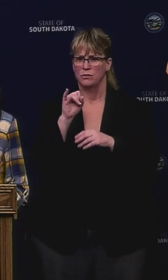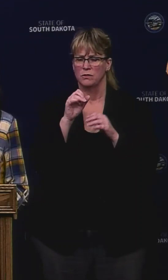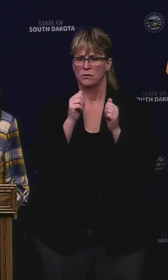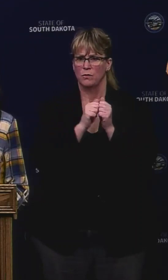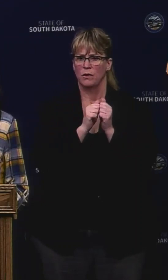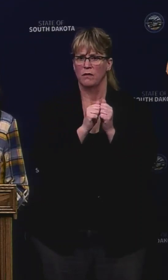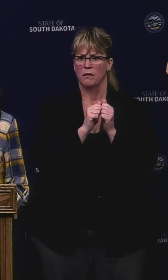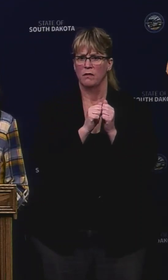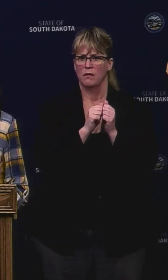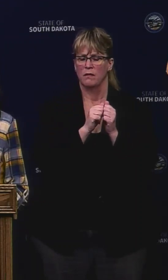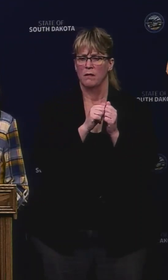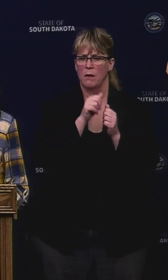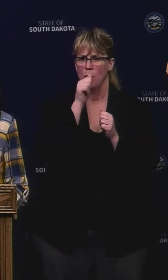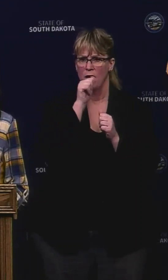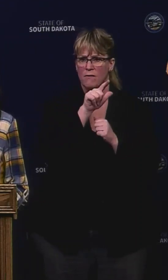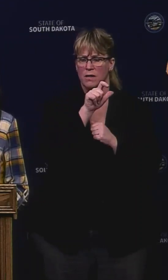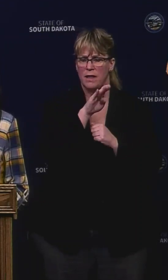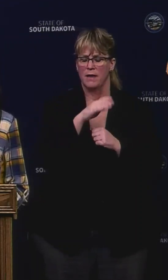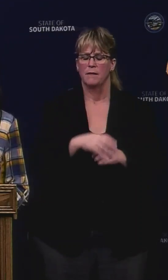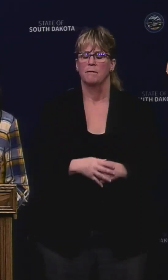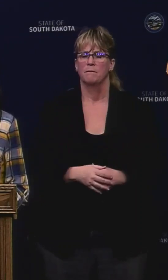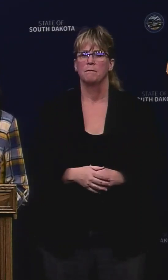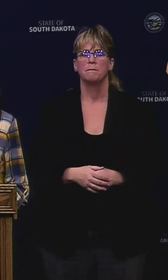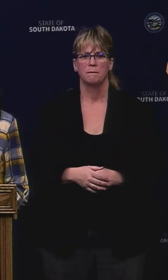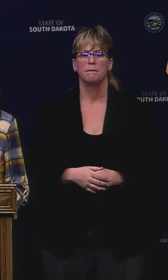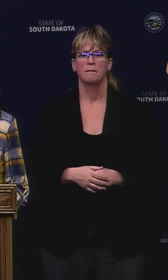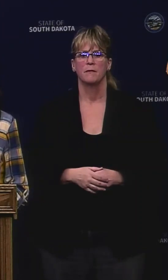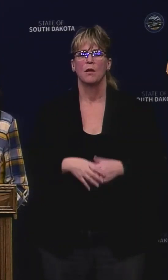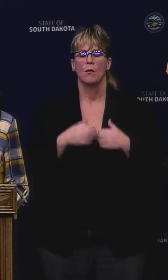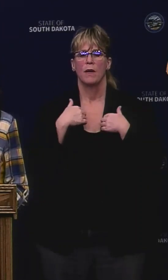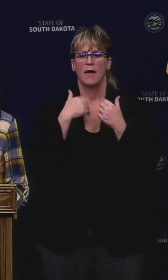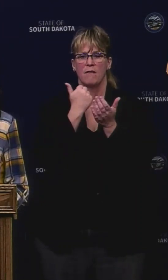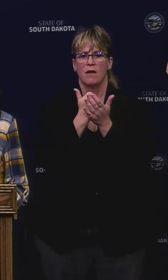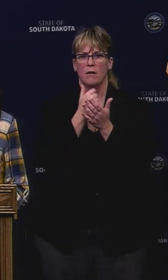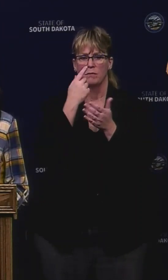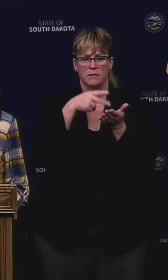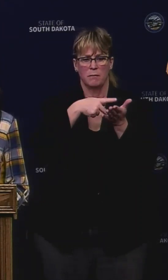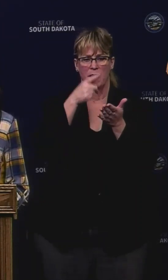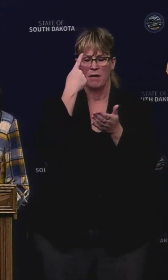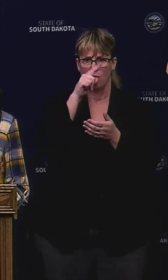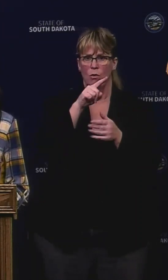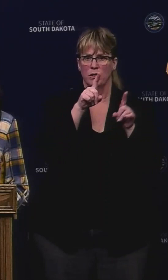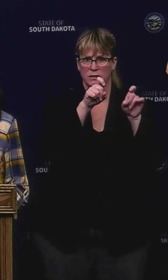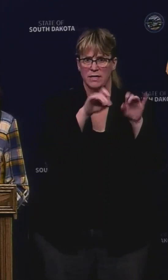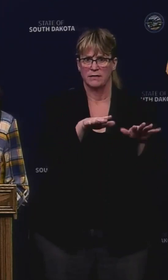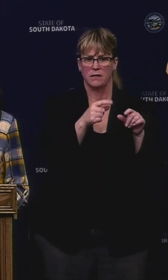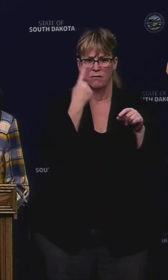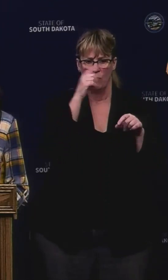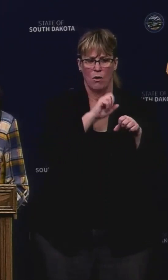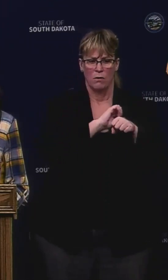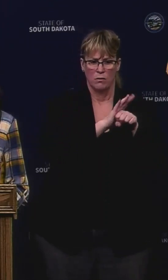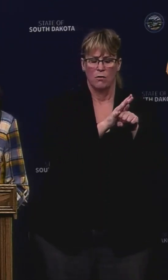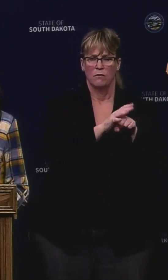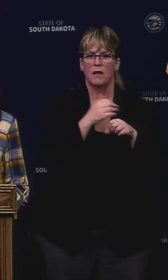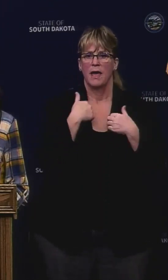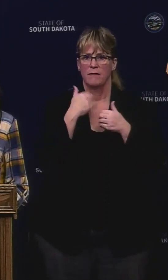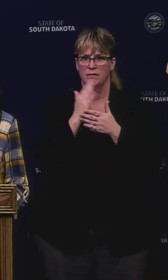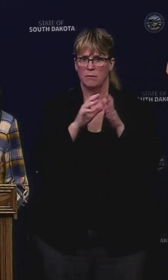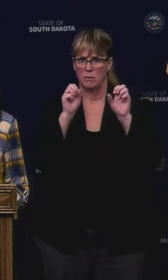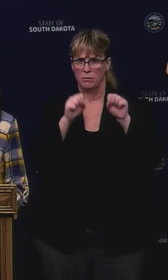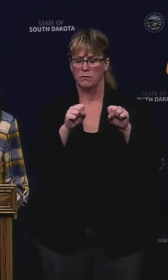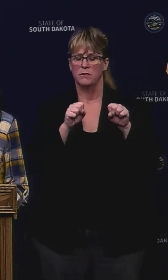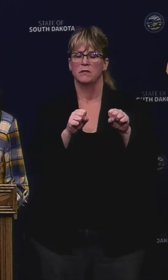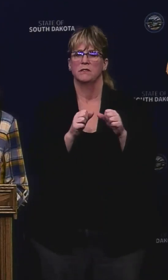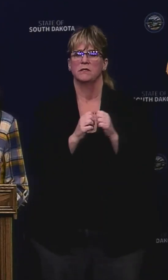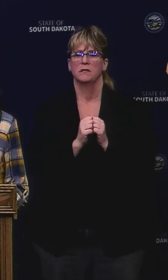in private labs for patients? Yes, there is help to pay for testing. There is some availability there as